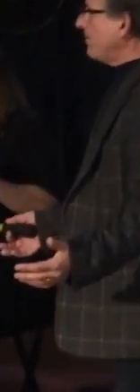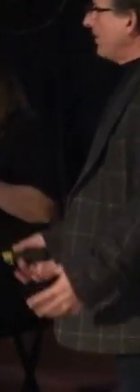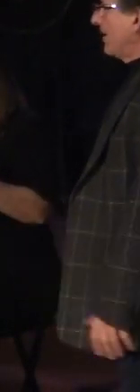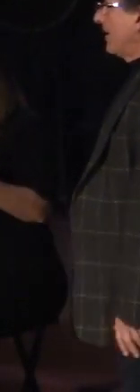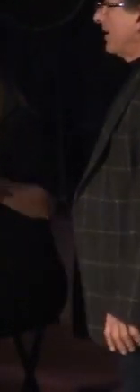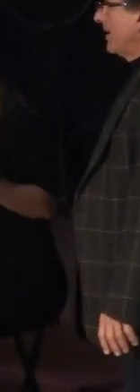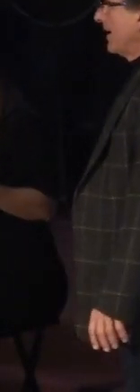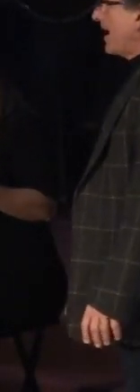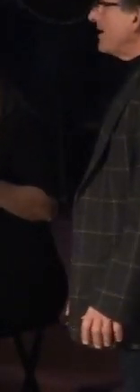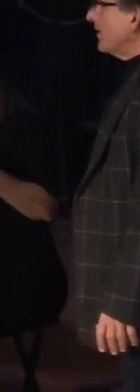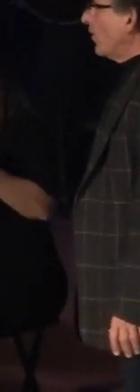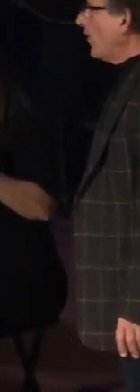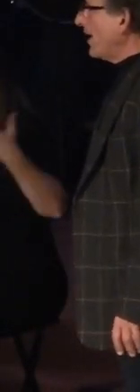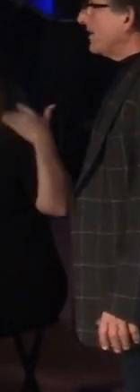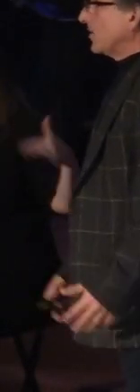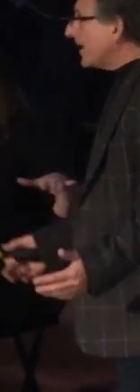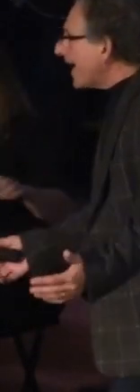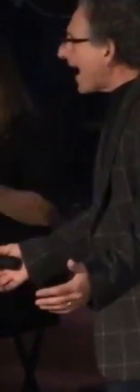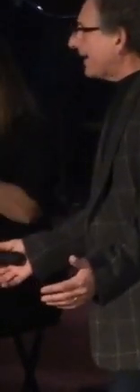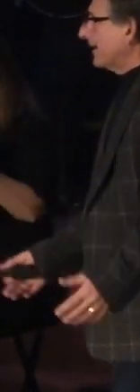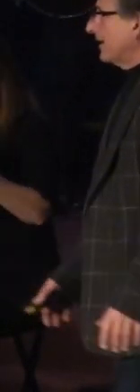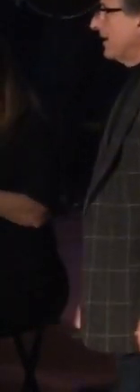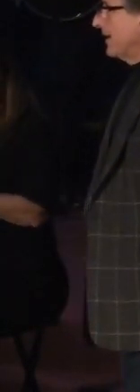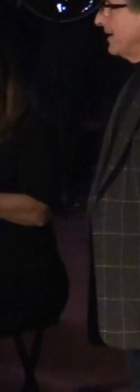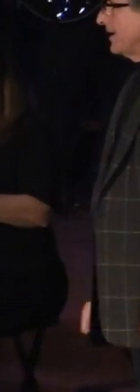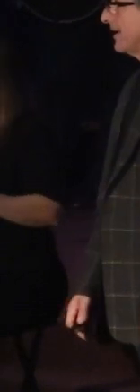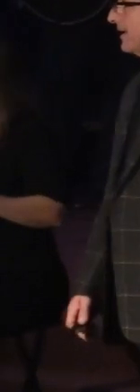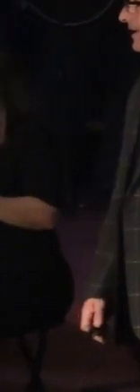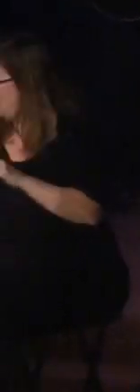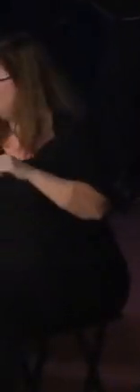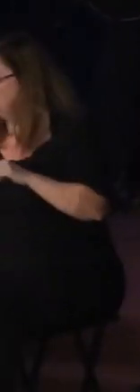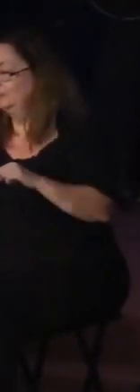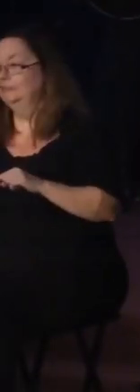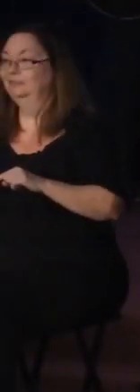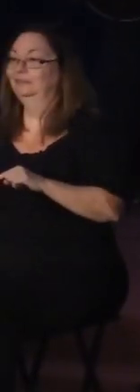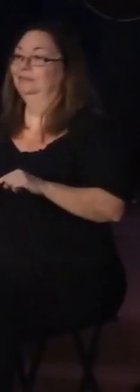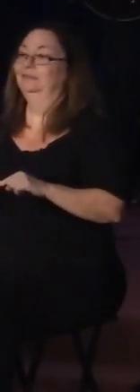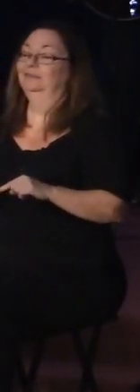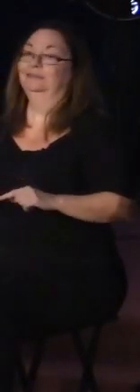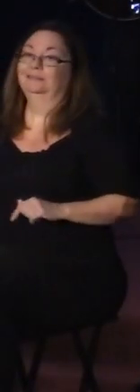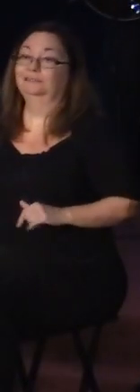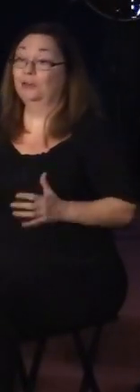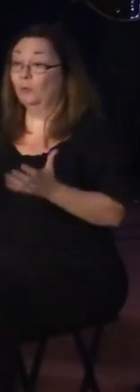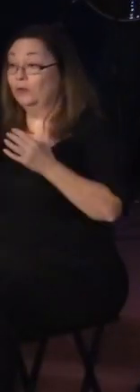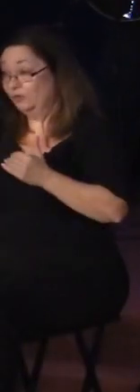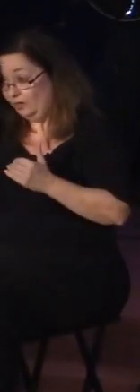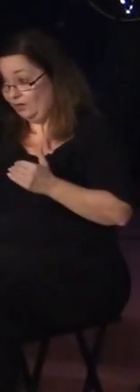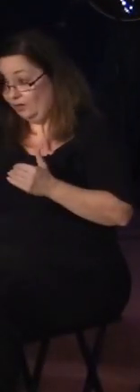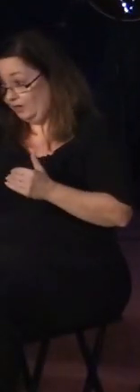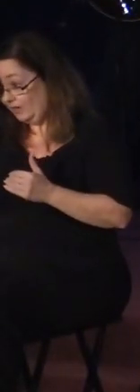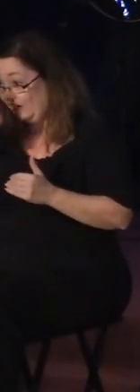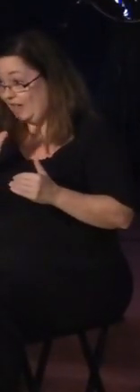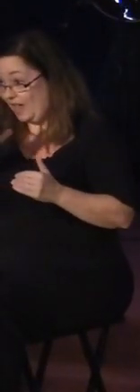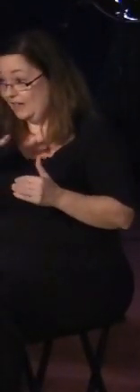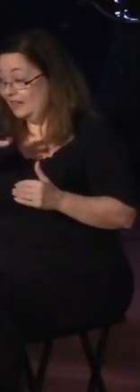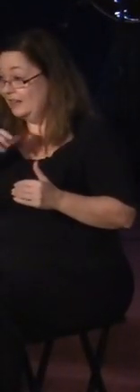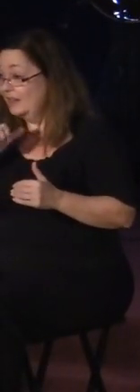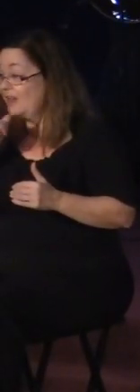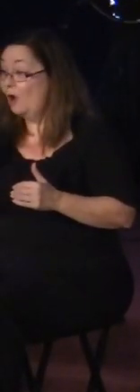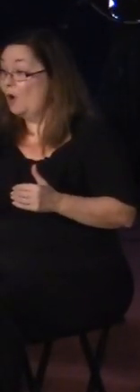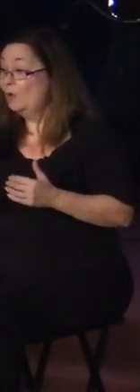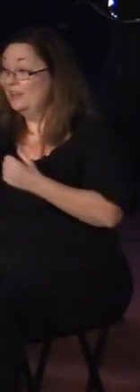to him. How are you going to win? You're not. So I want you to know God not only likes us, he loves